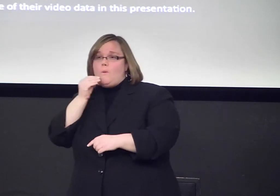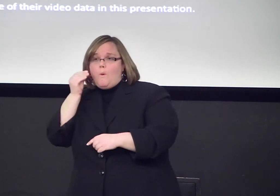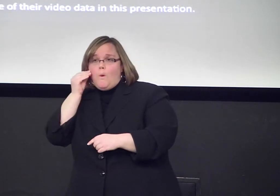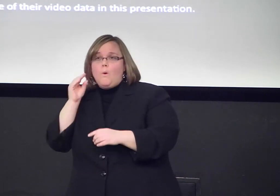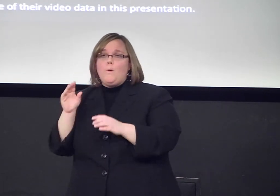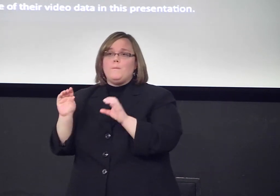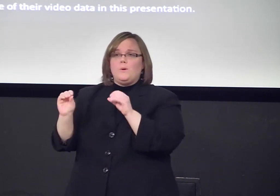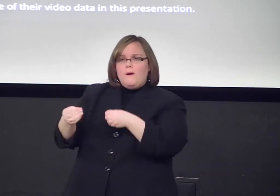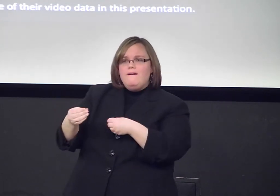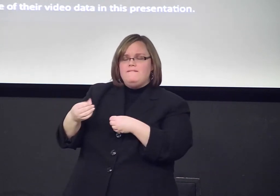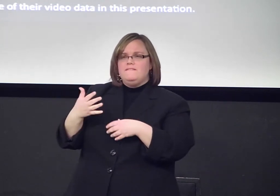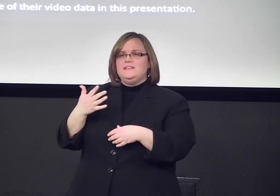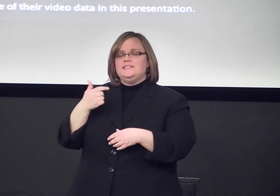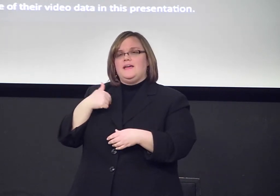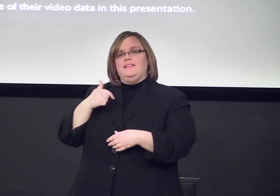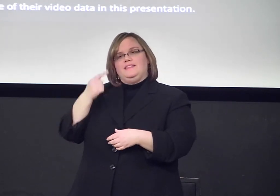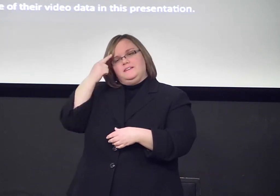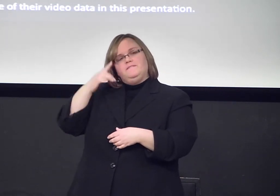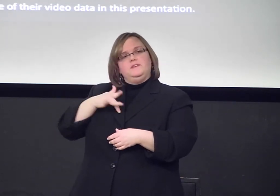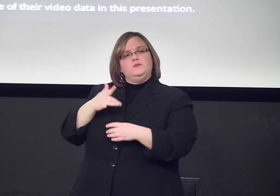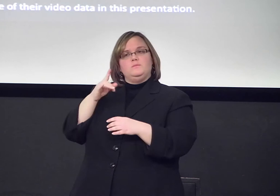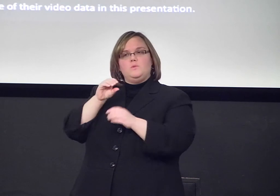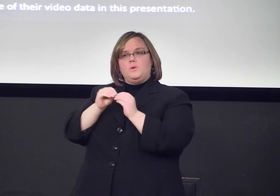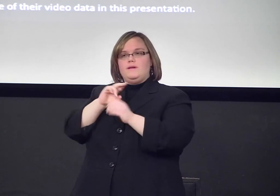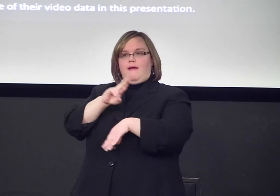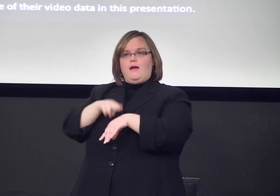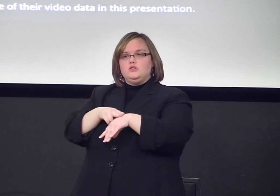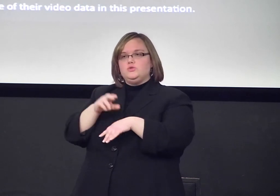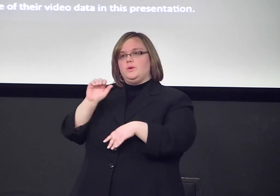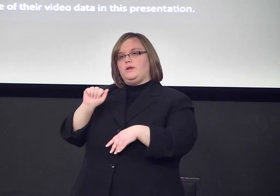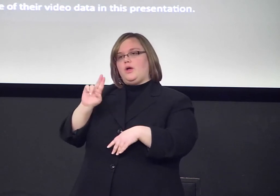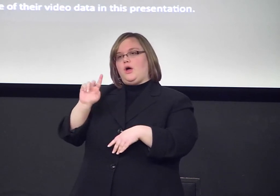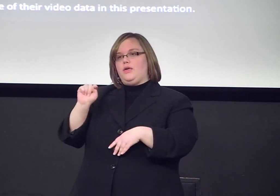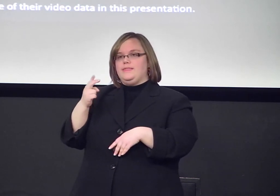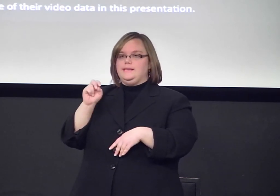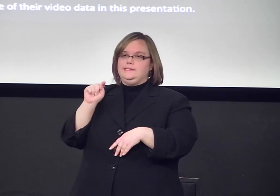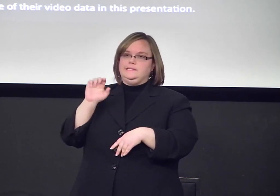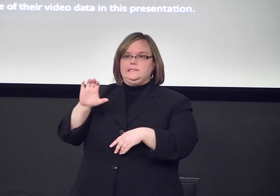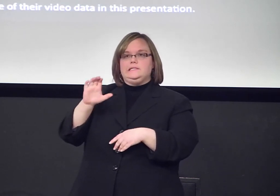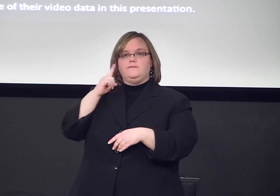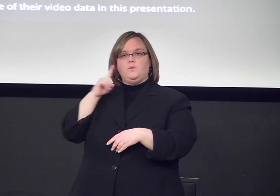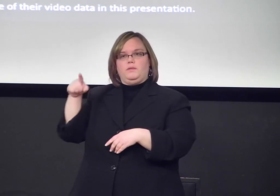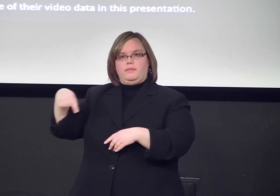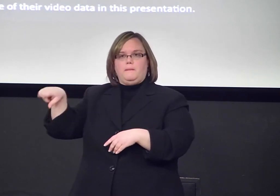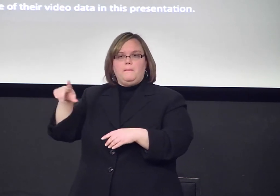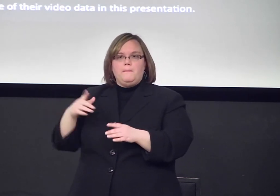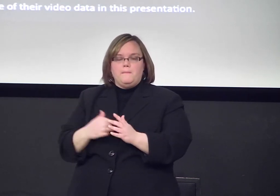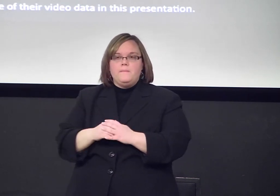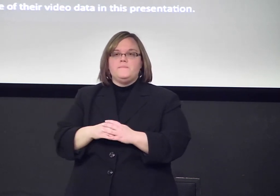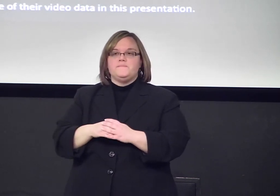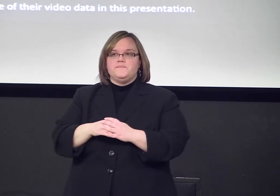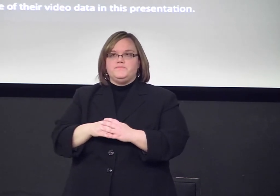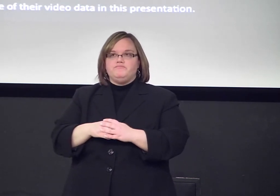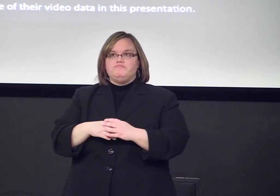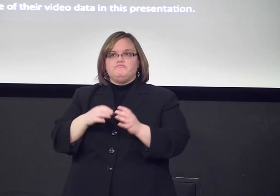And one of the reasons why I wanted the deaf person to call from their homes or from their offices is so that it